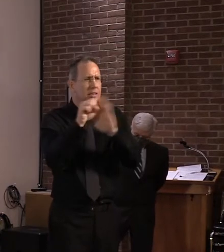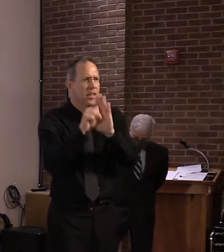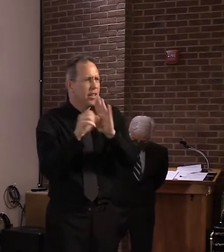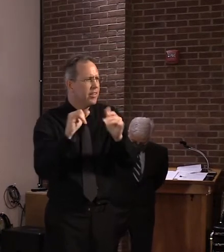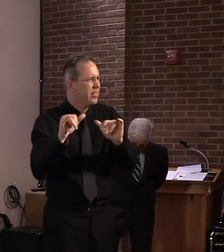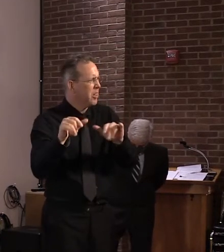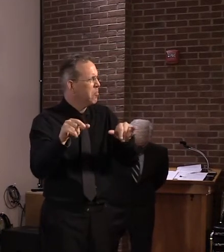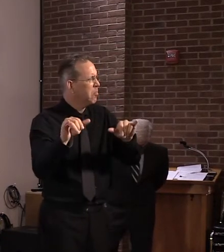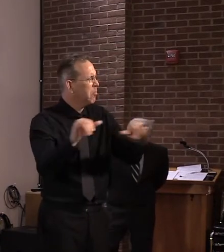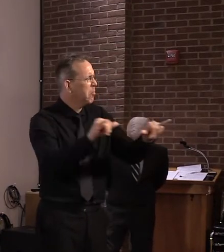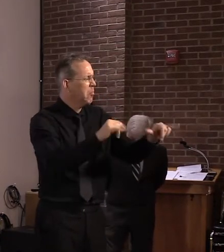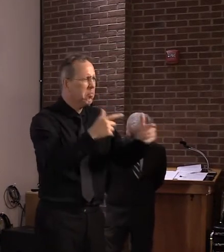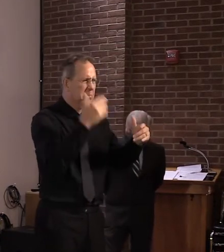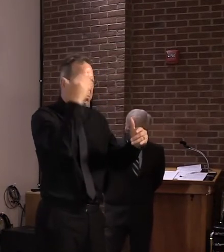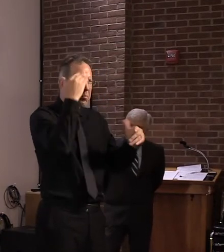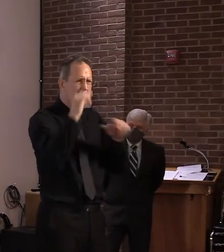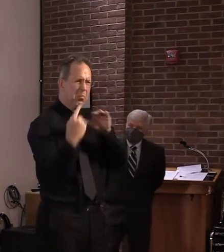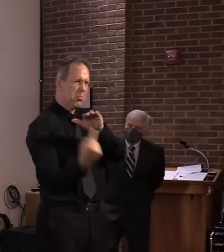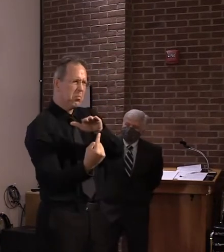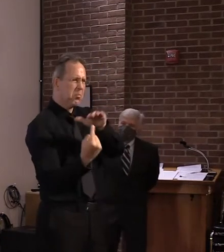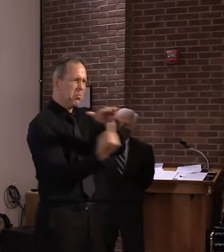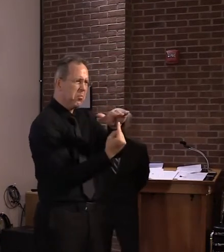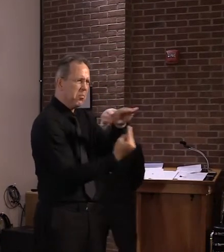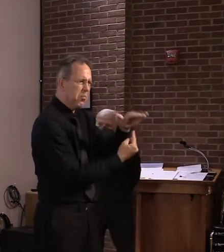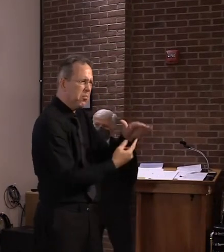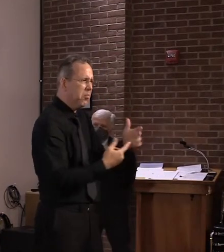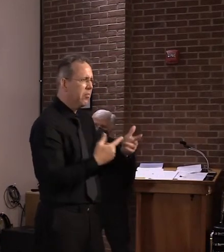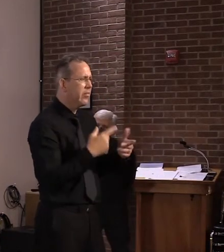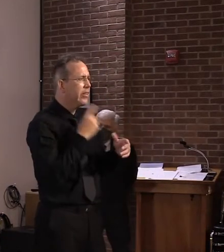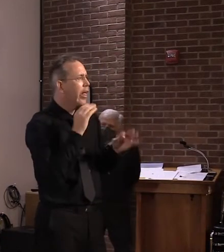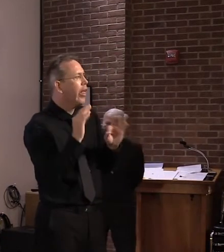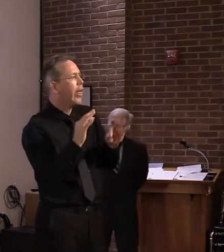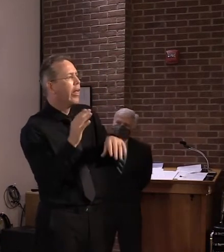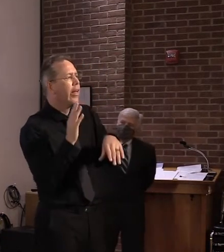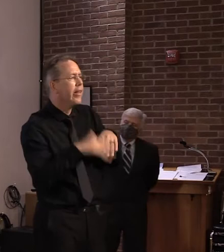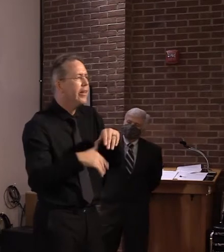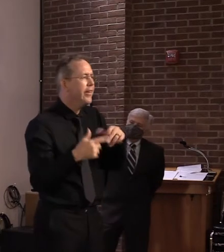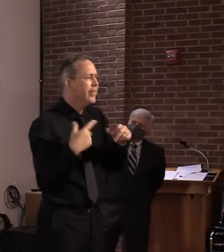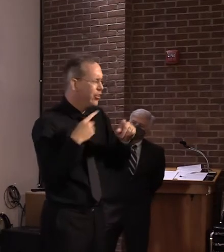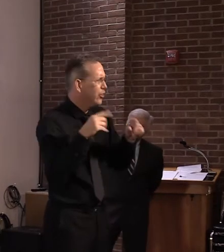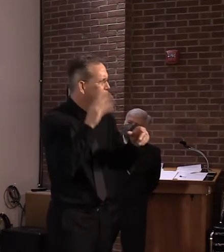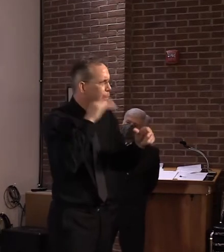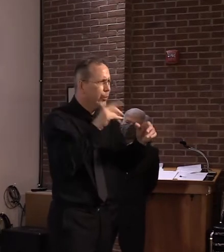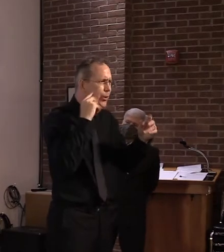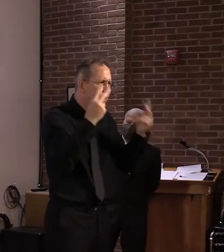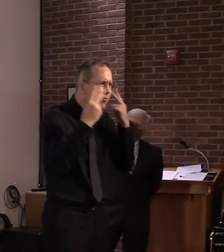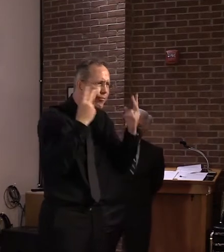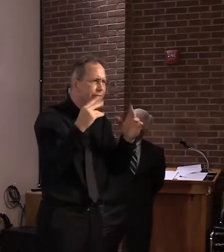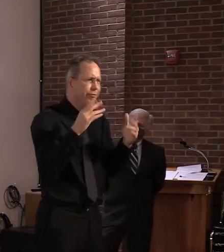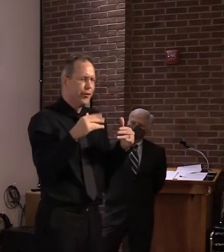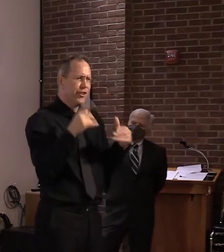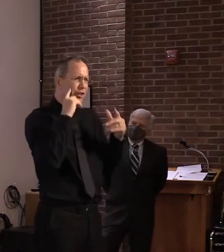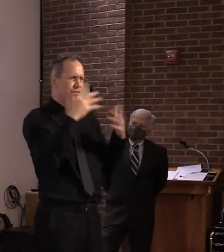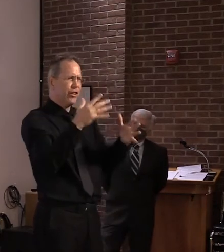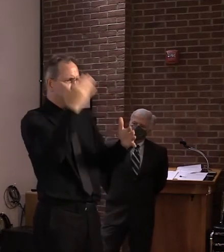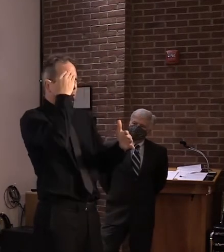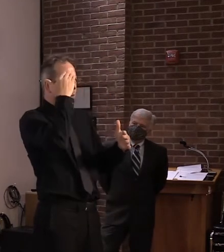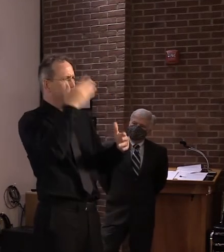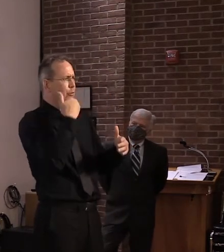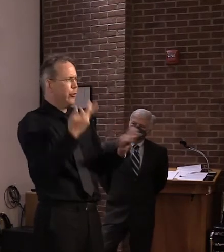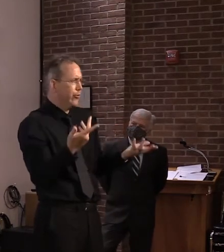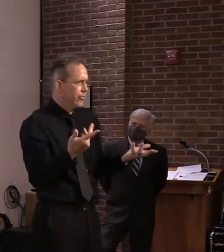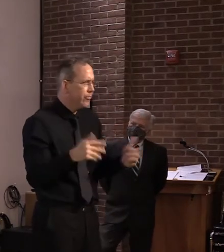So I think it's hard to be a traveler now and not think of that. And if these folks that you're anecdotally